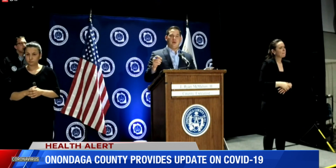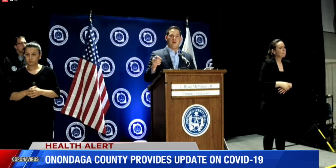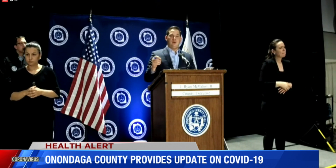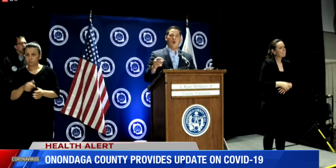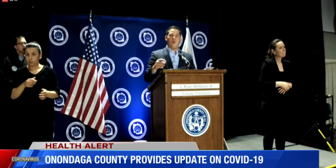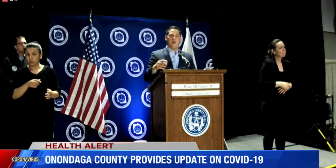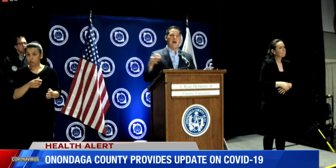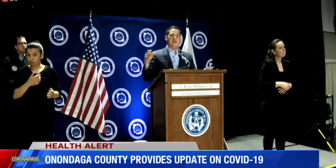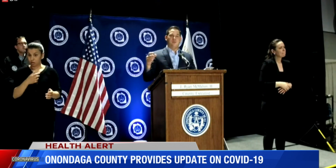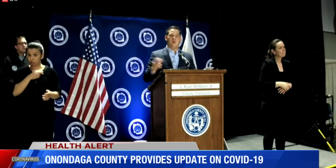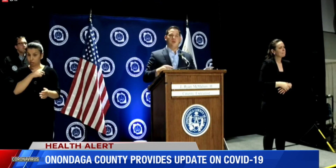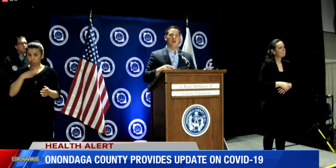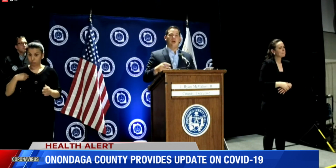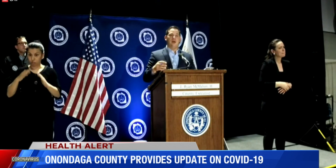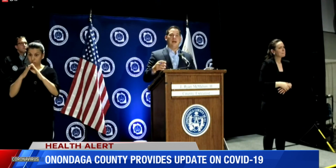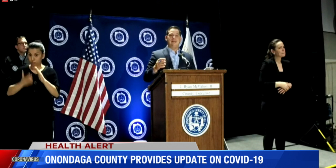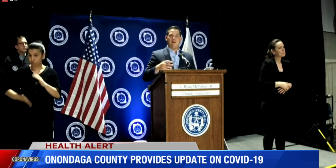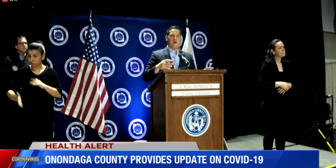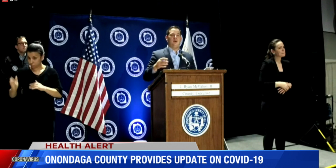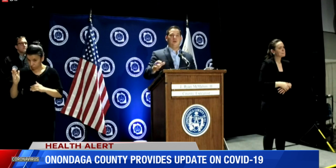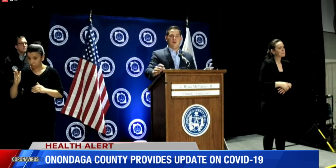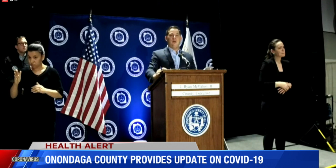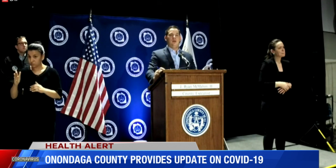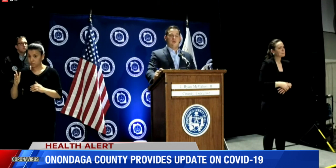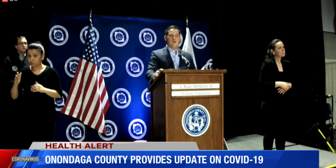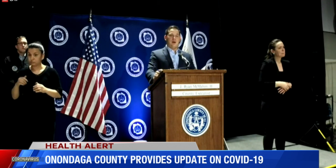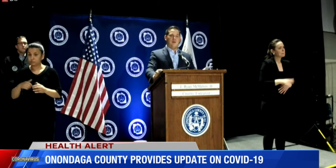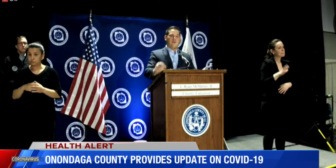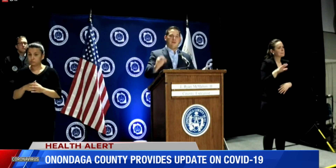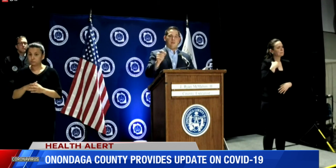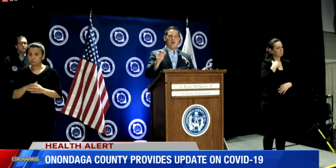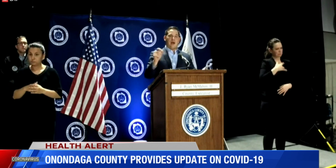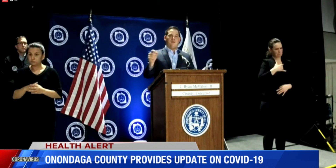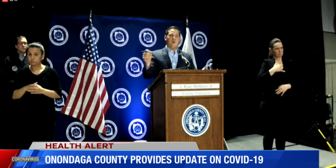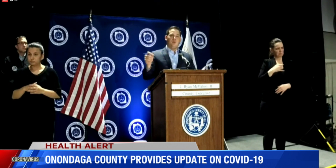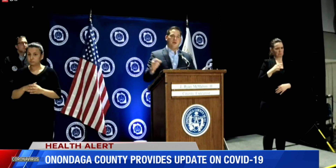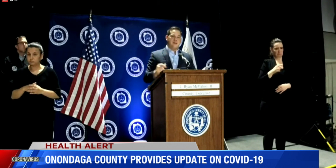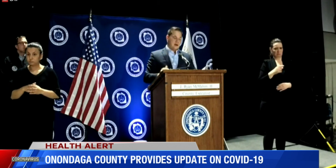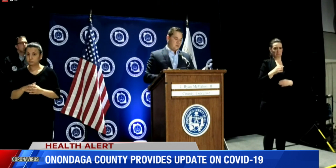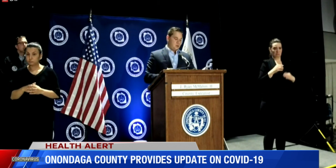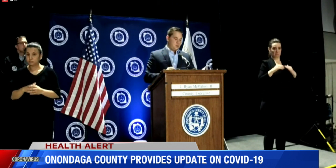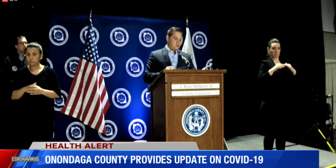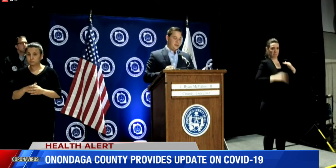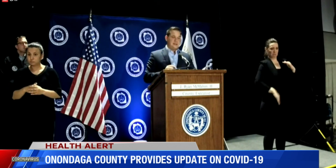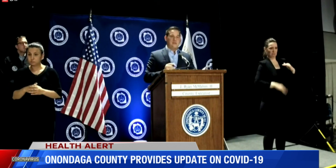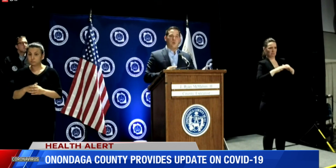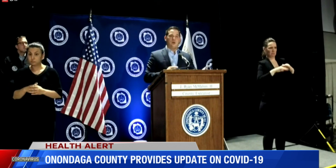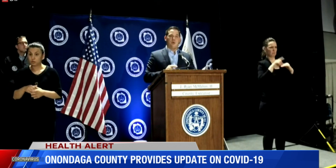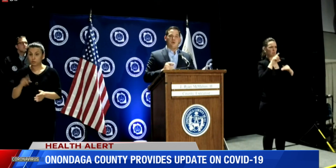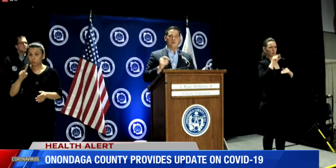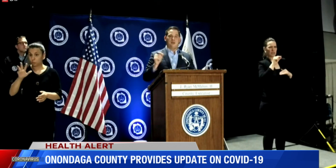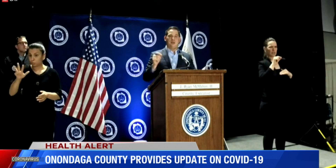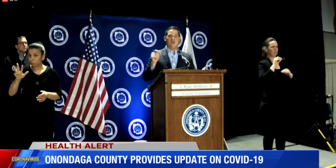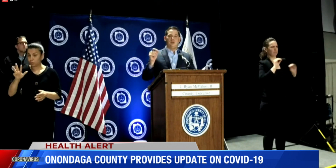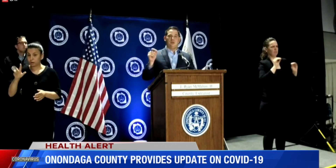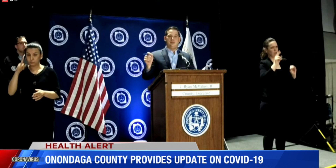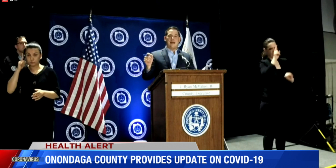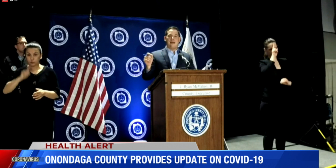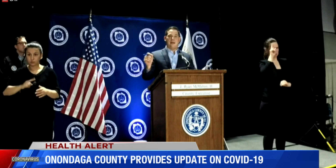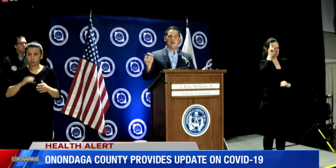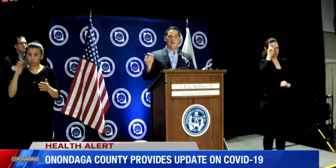having no one in the hospital was under 19 and under. So out of every demographic we break down, there's been at least one person in